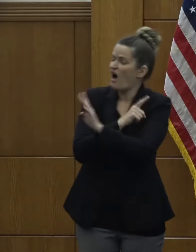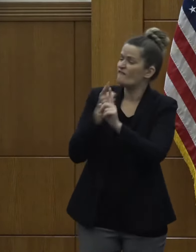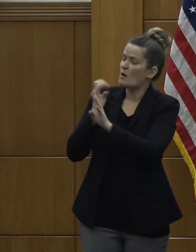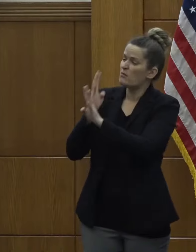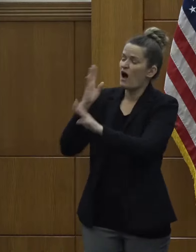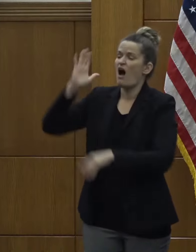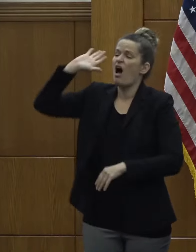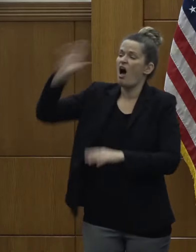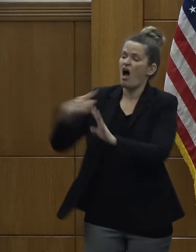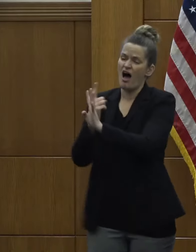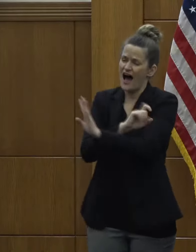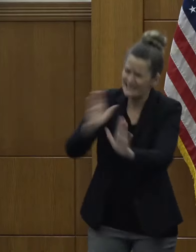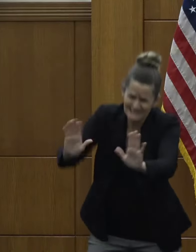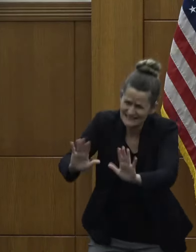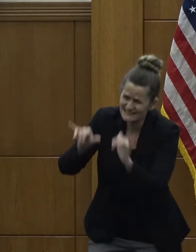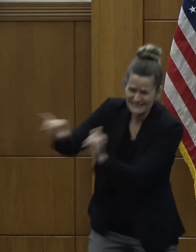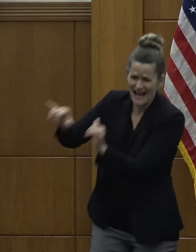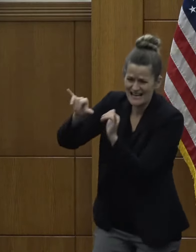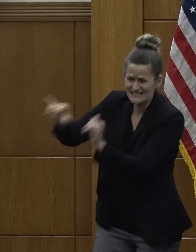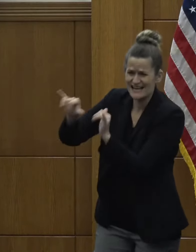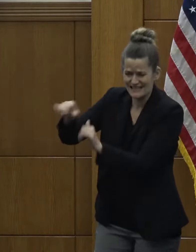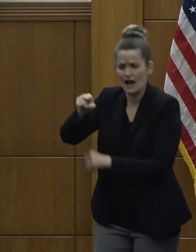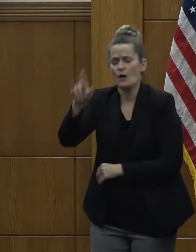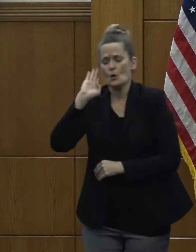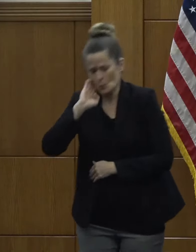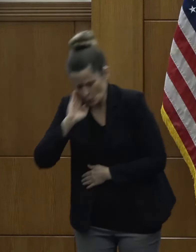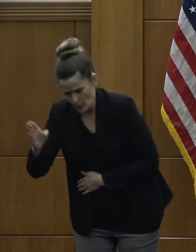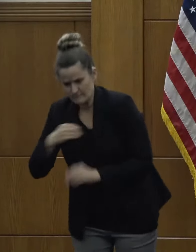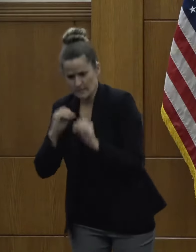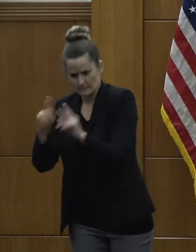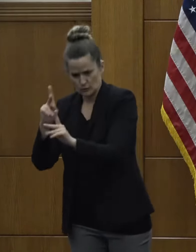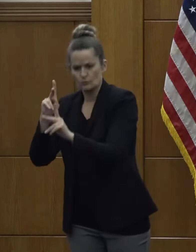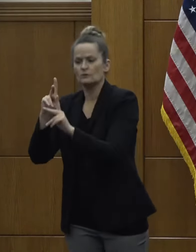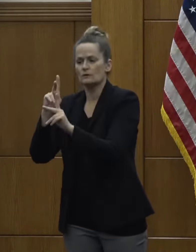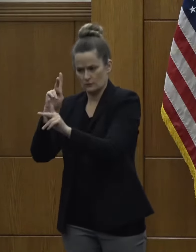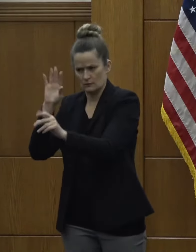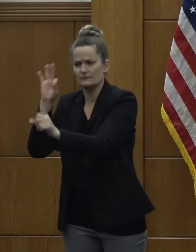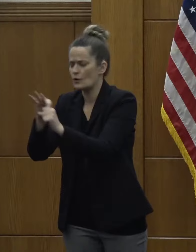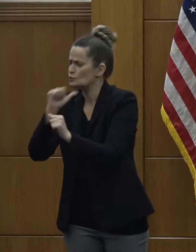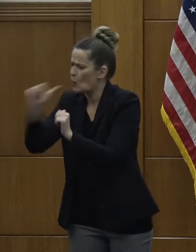they will process you, and they do want you to vote. So please do not get out of line.